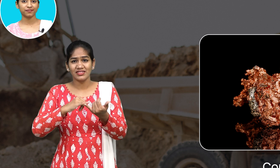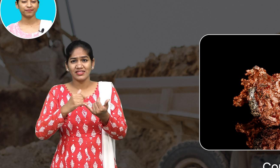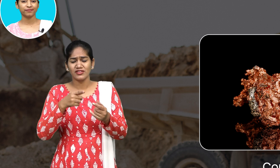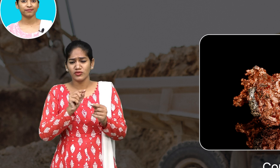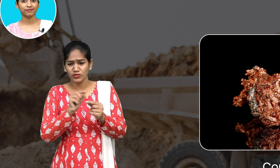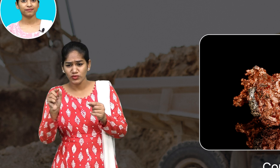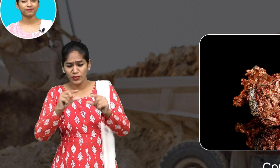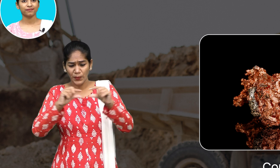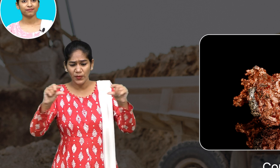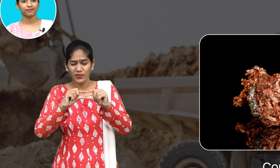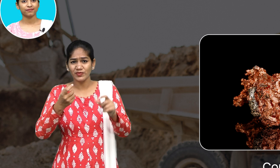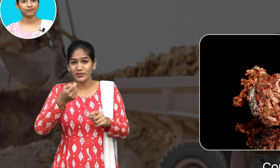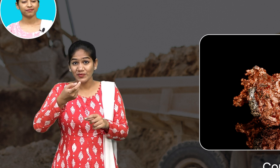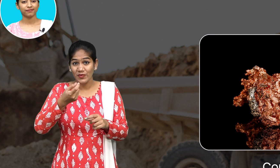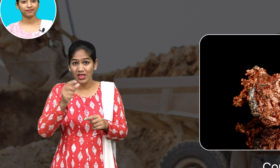pipes.